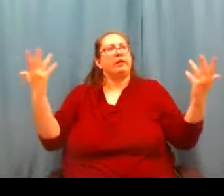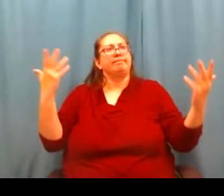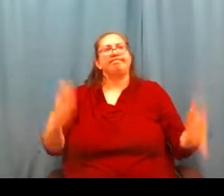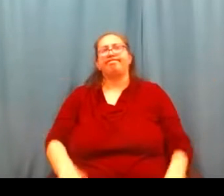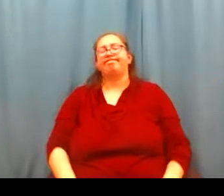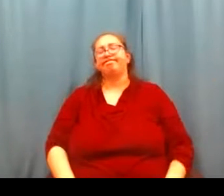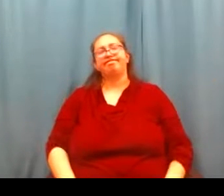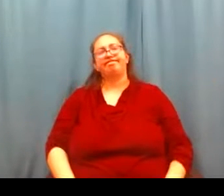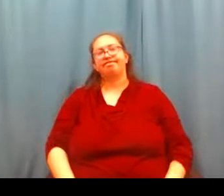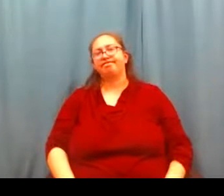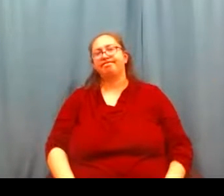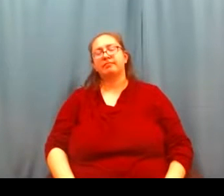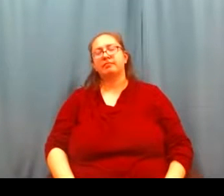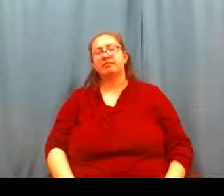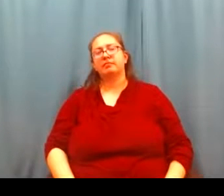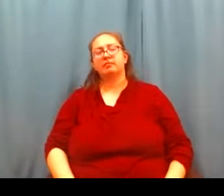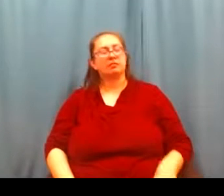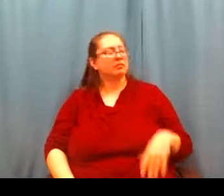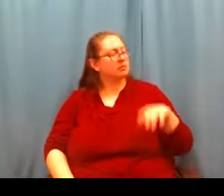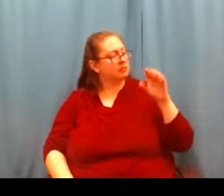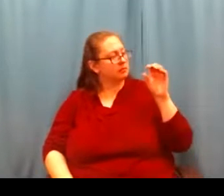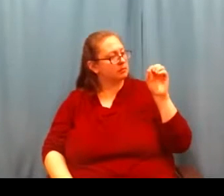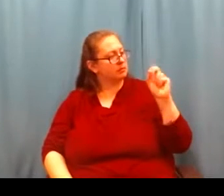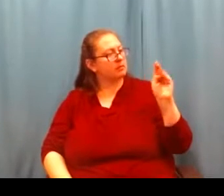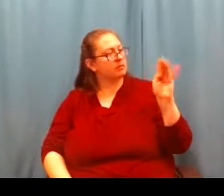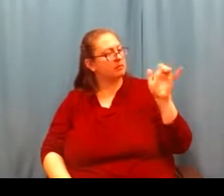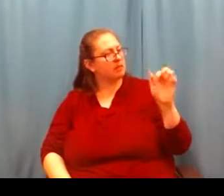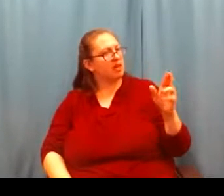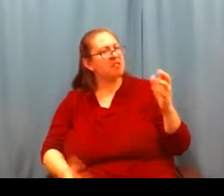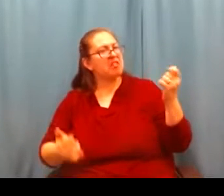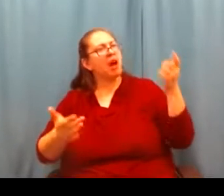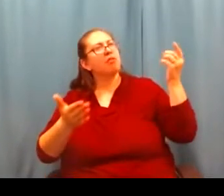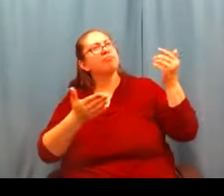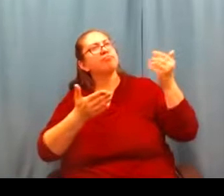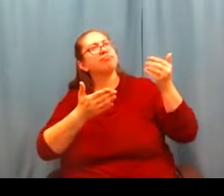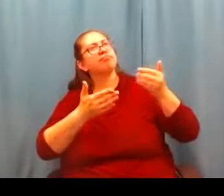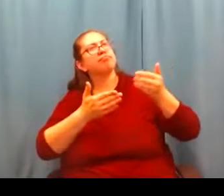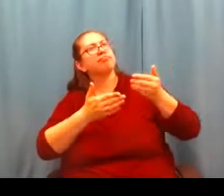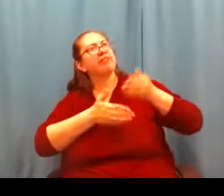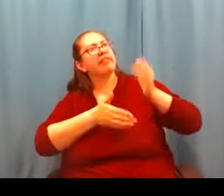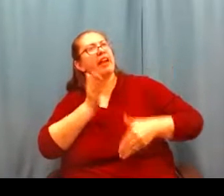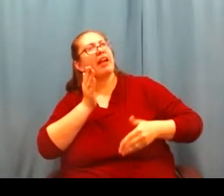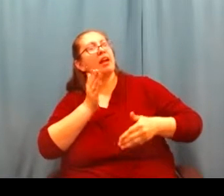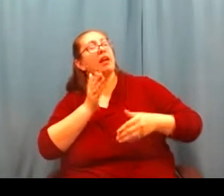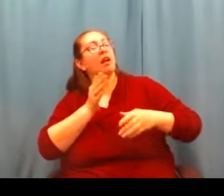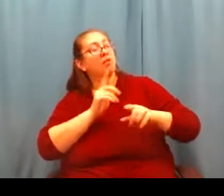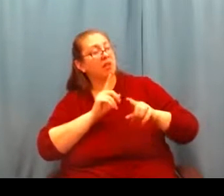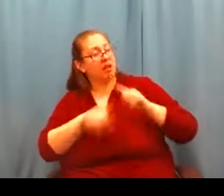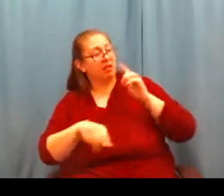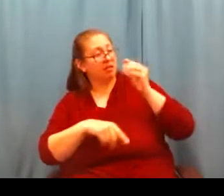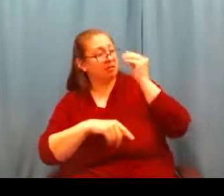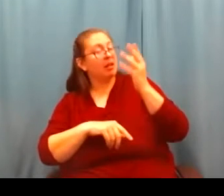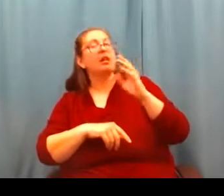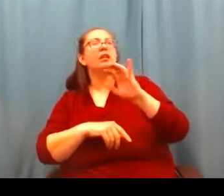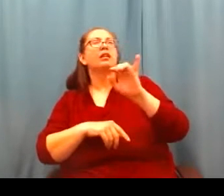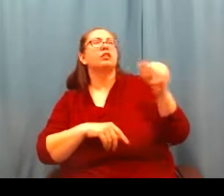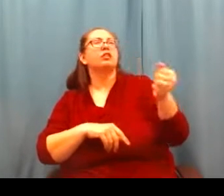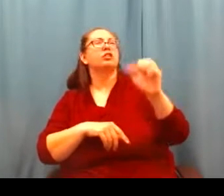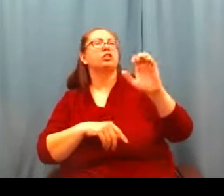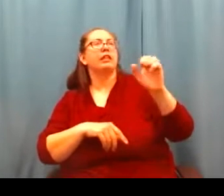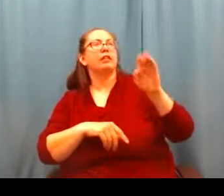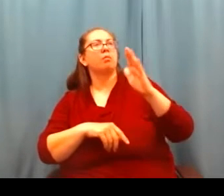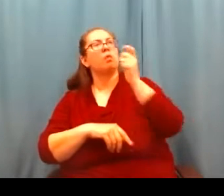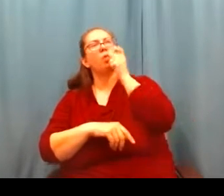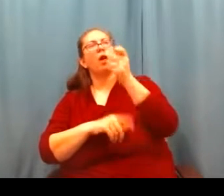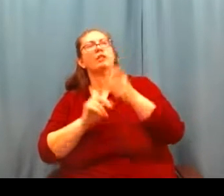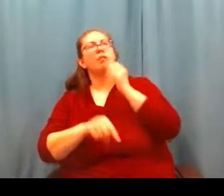All right, Mayor, I think we're getting to the last of our questions. Okay. I did want to let you know, Jacob is watching from home. Yeah. Let us know